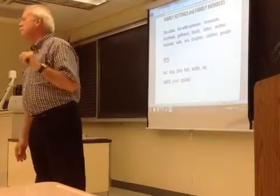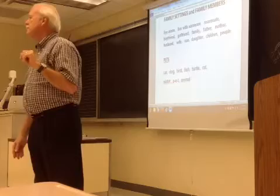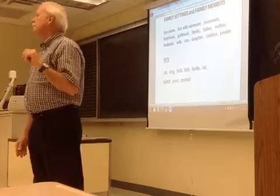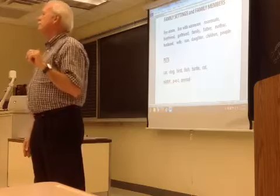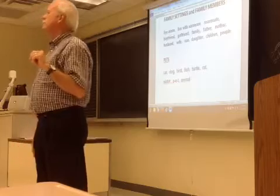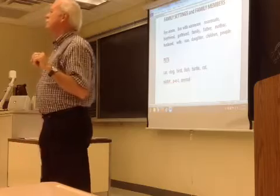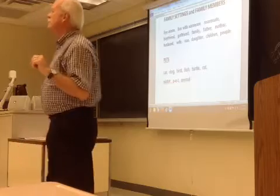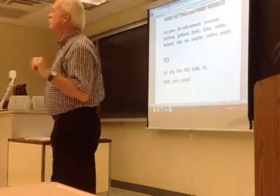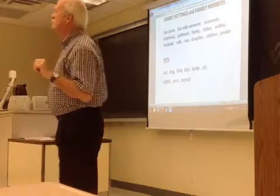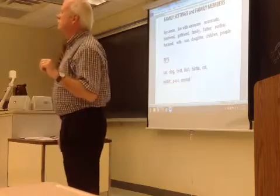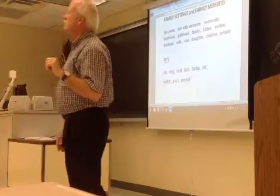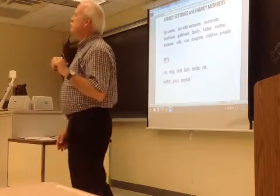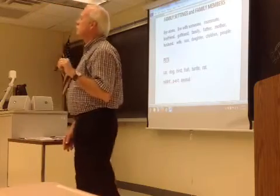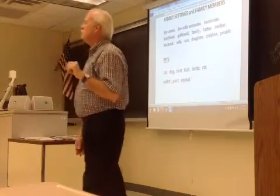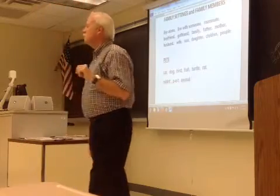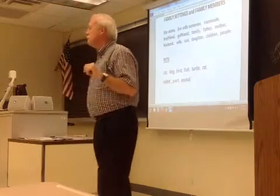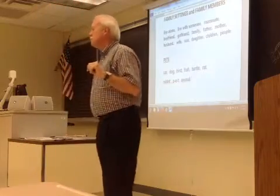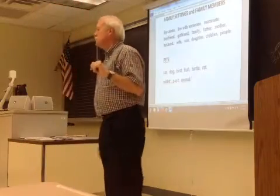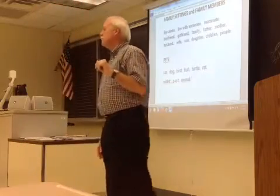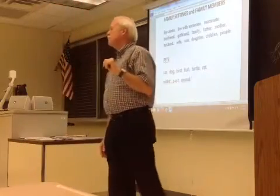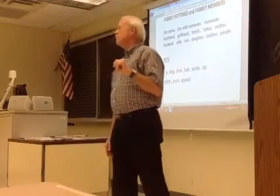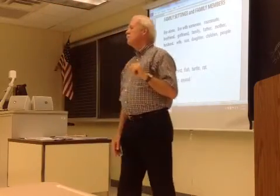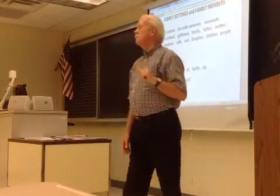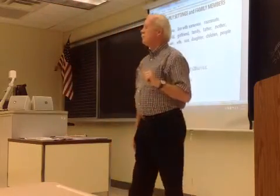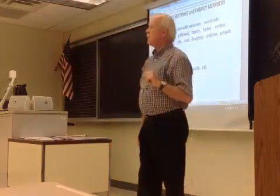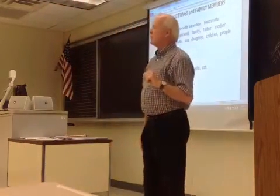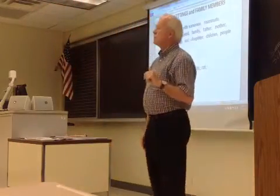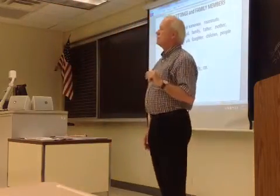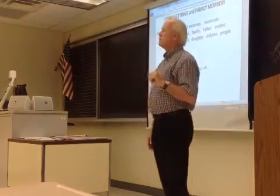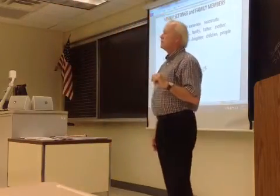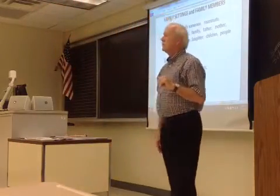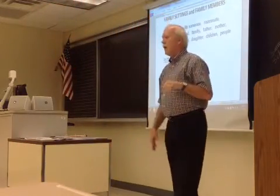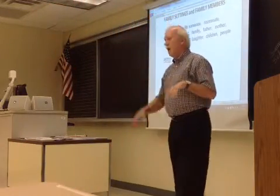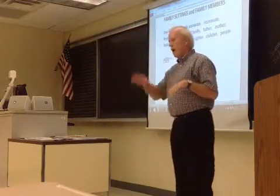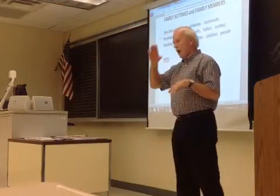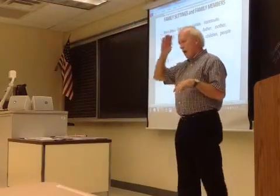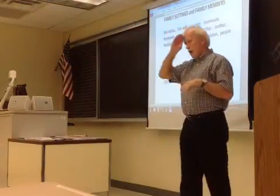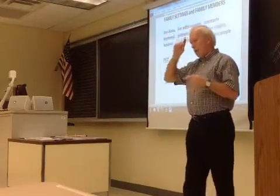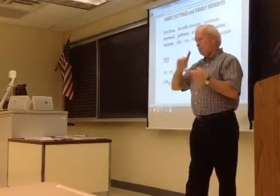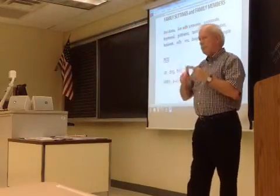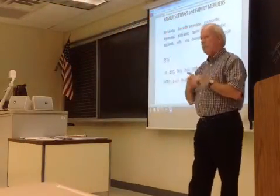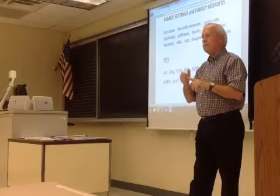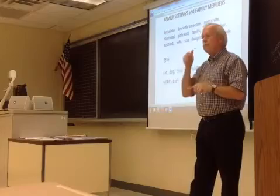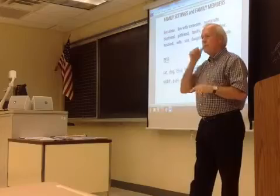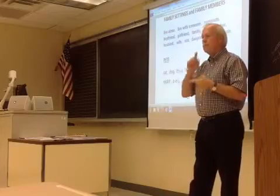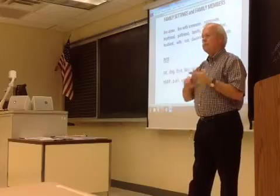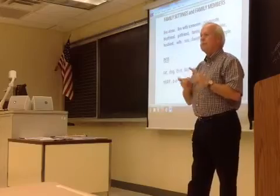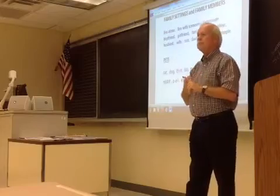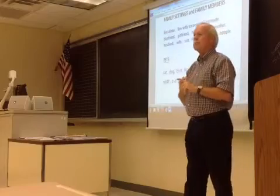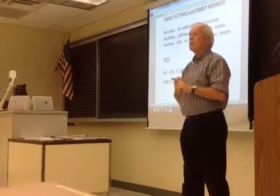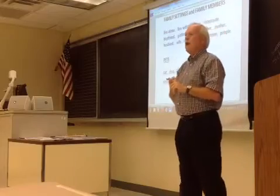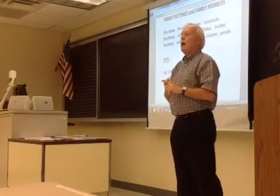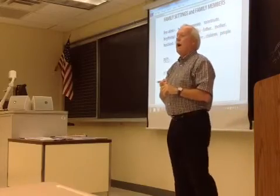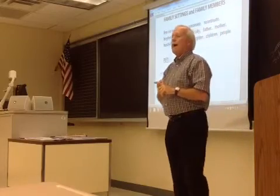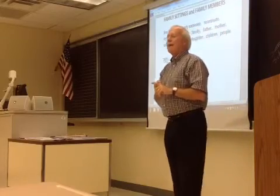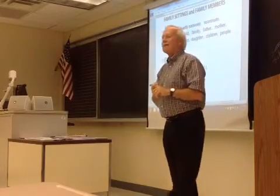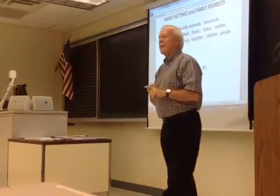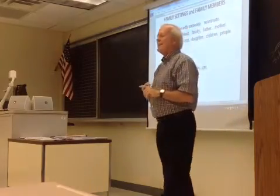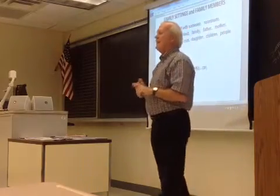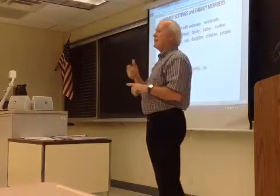do that, or can you just bring it off like you do with the, Um, way? I guess I tend to